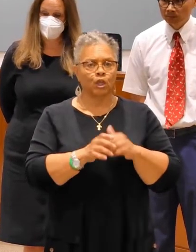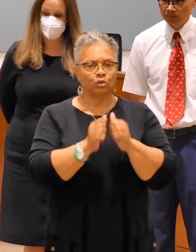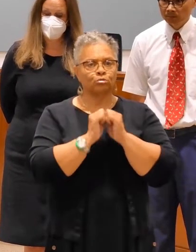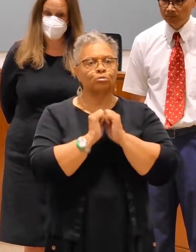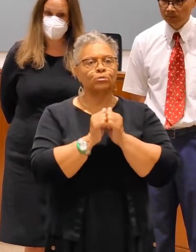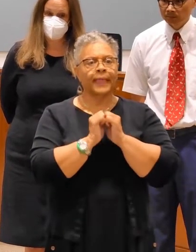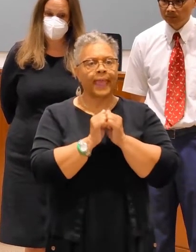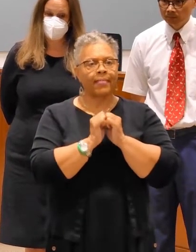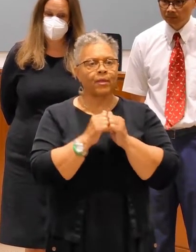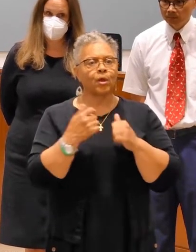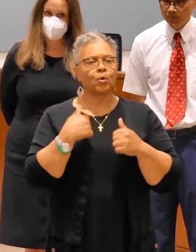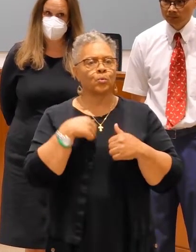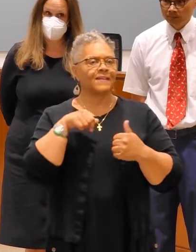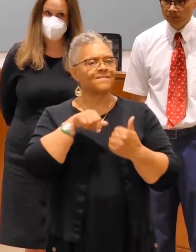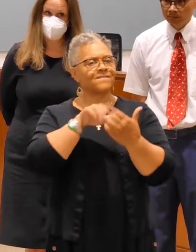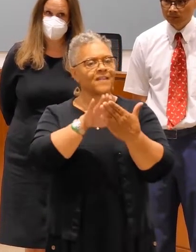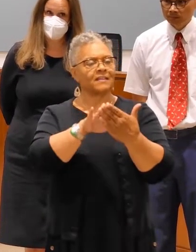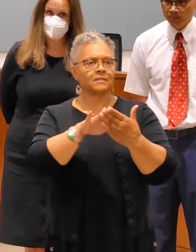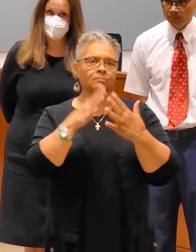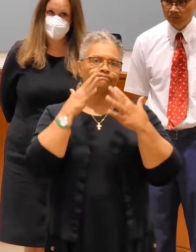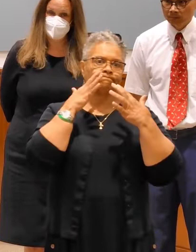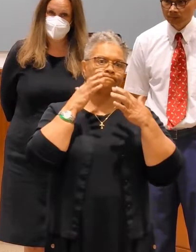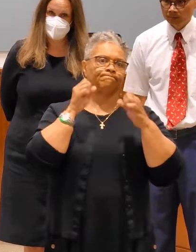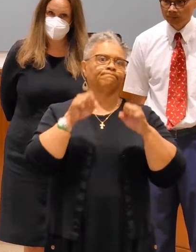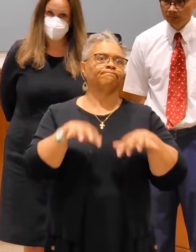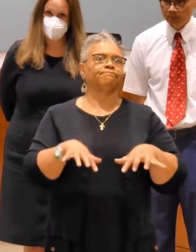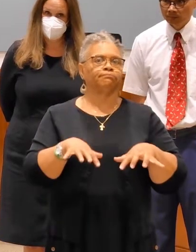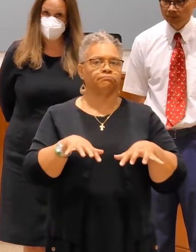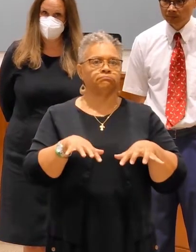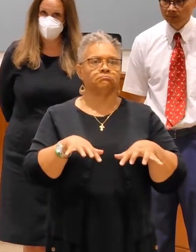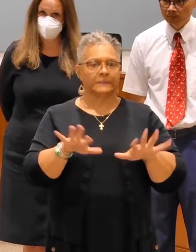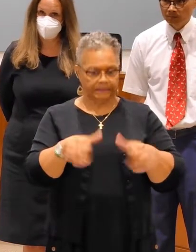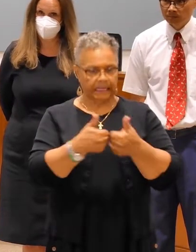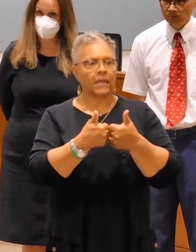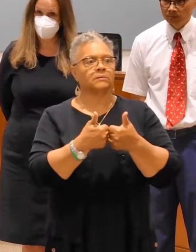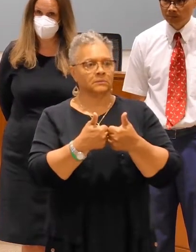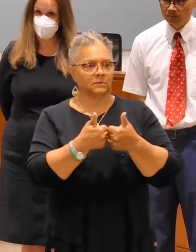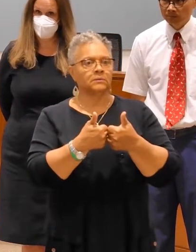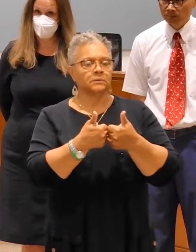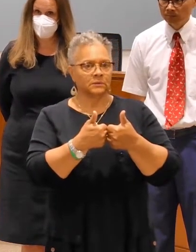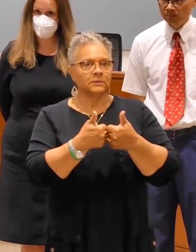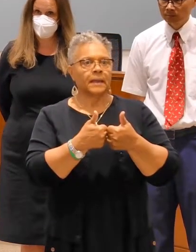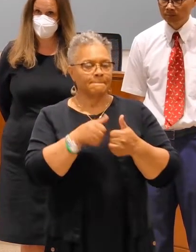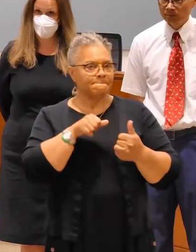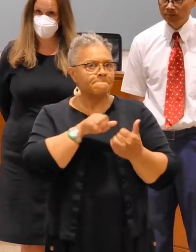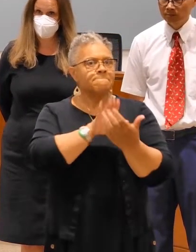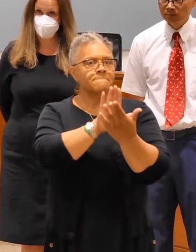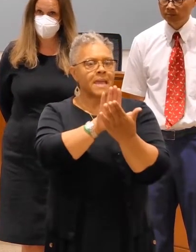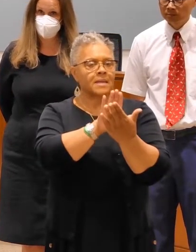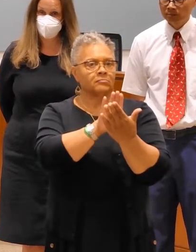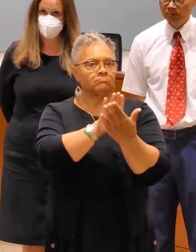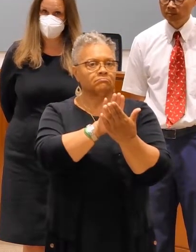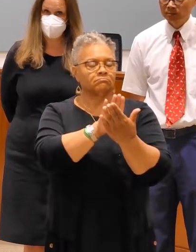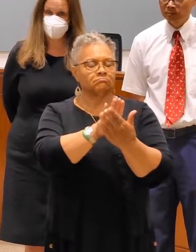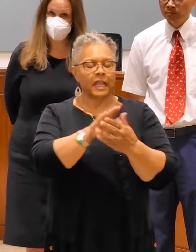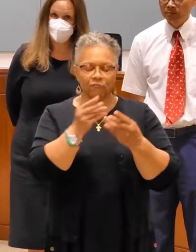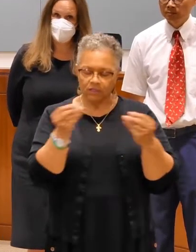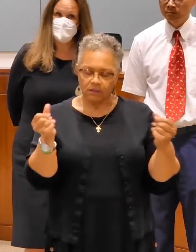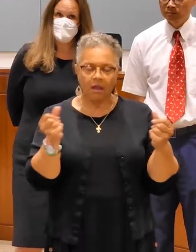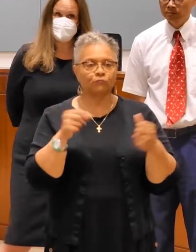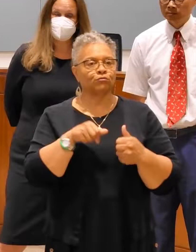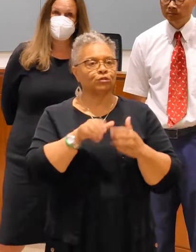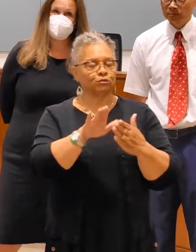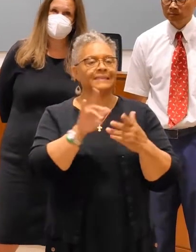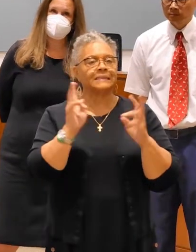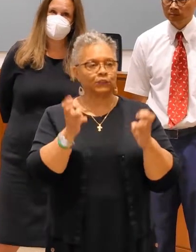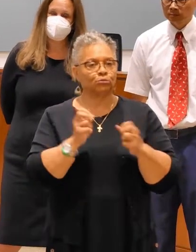Together, we faced that daunting challenge, met it head on, and resolved to addressing the issue